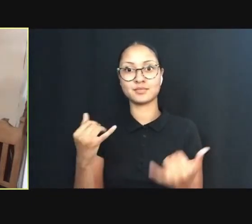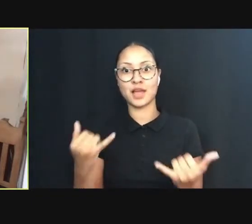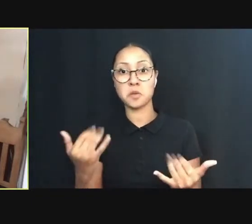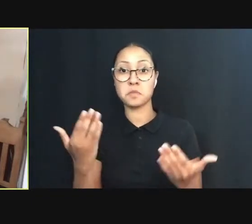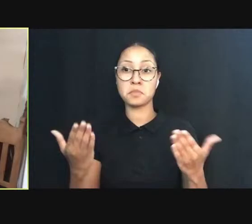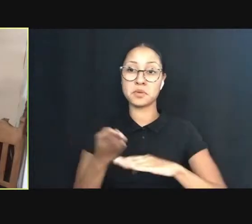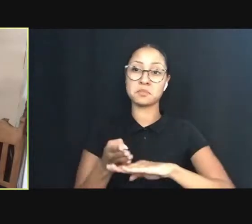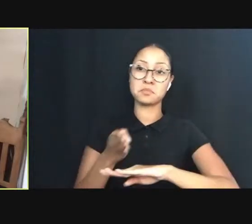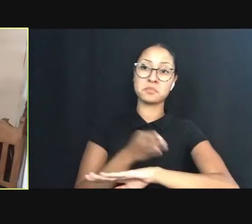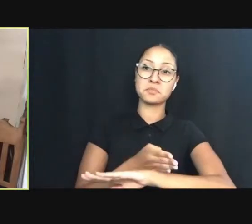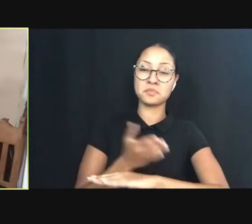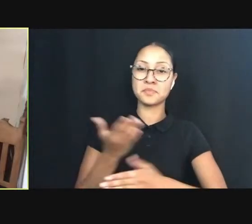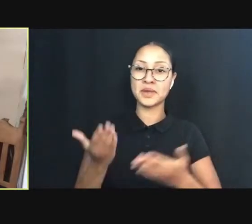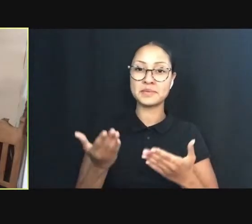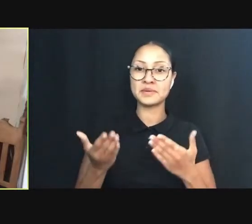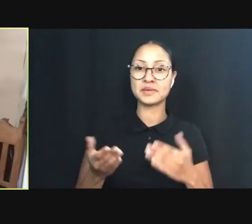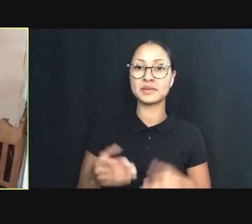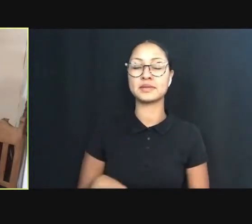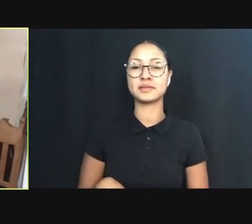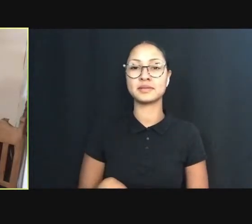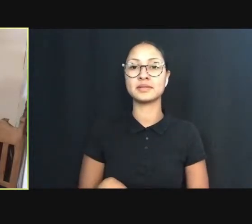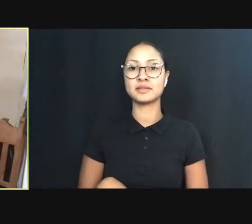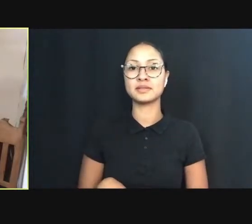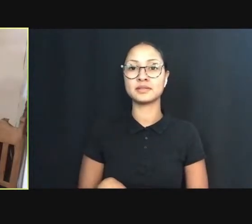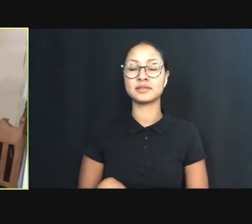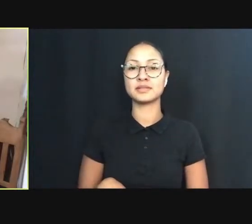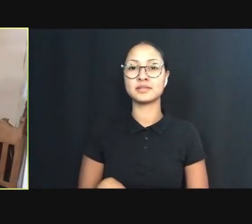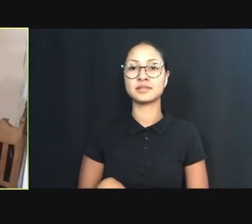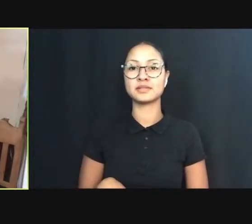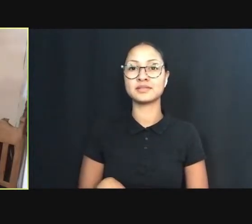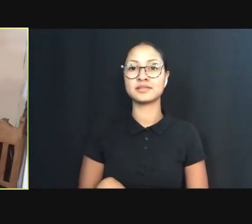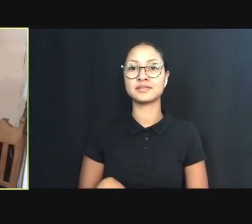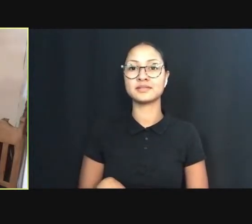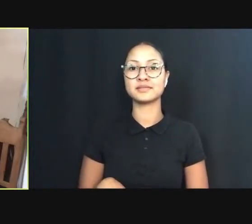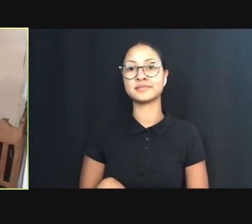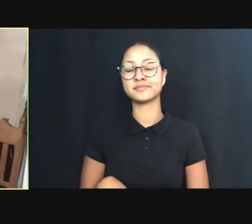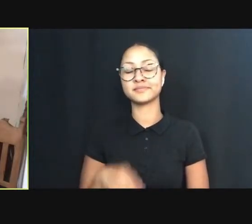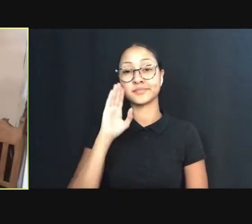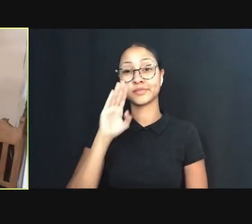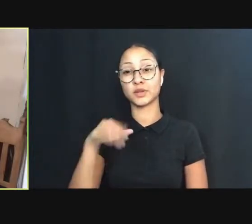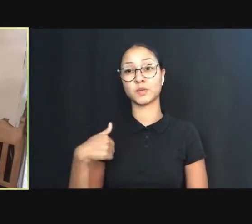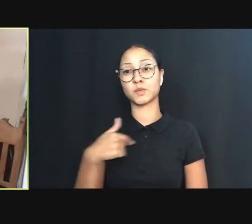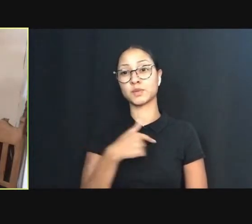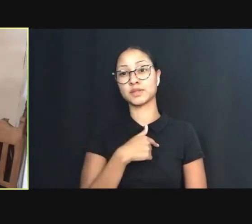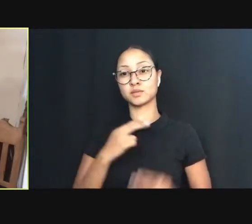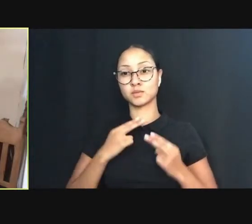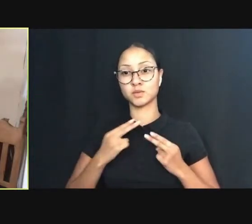lot of our waters have been because of, you know, human misbehavior,